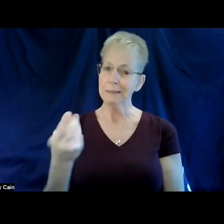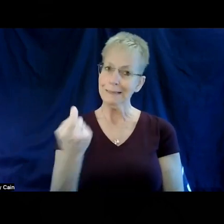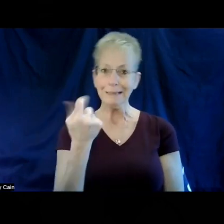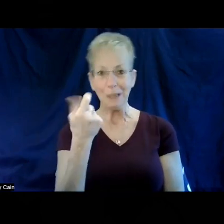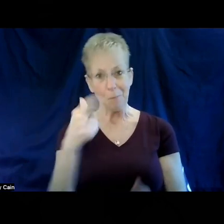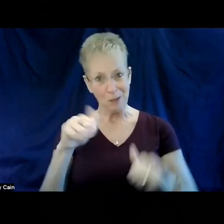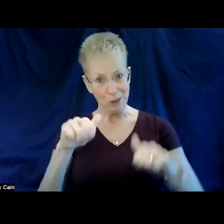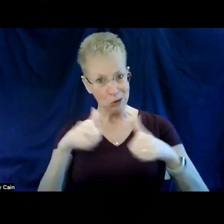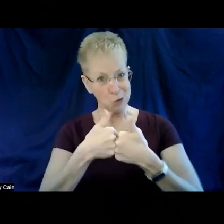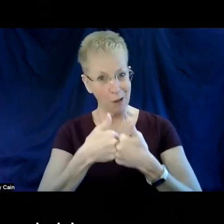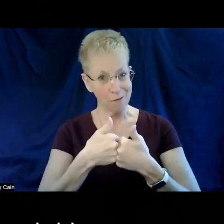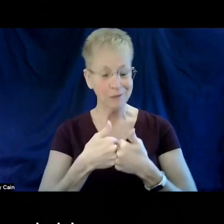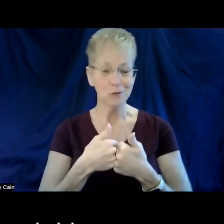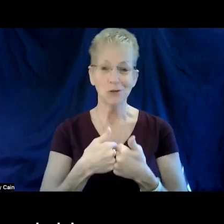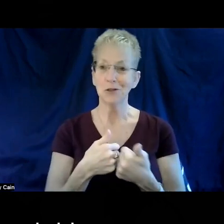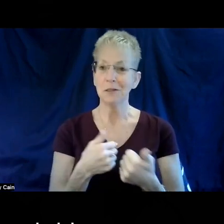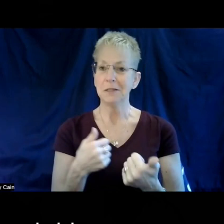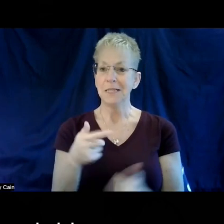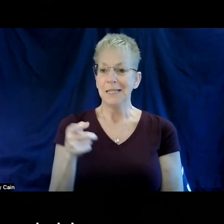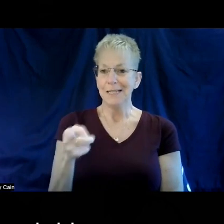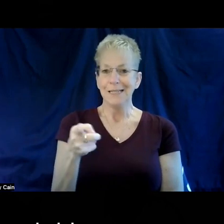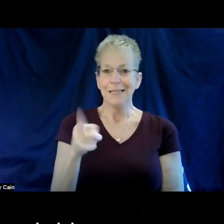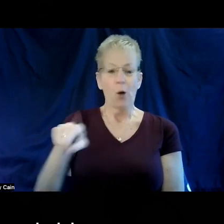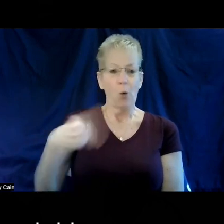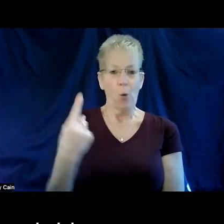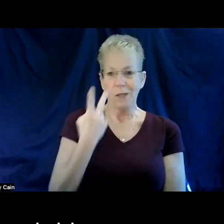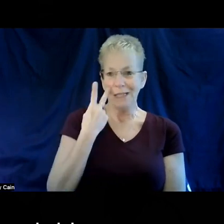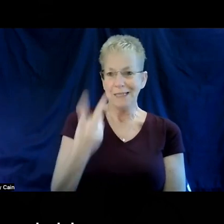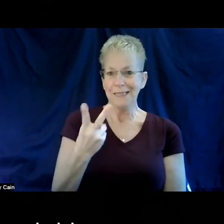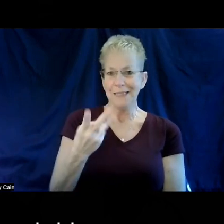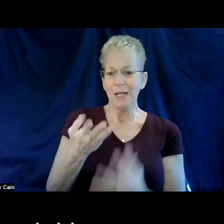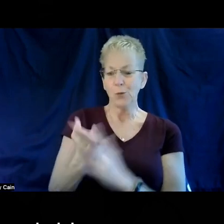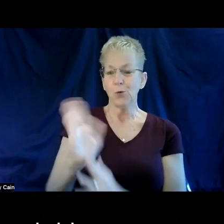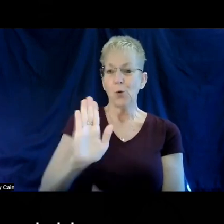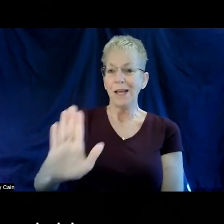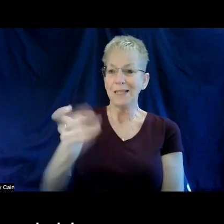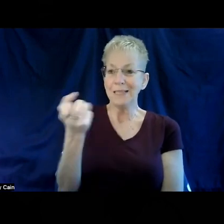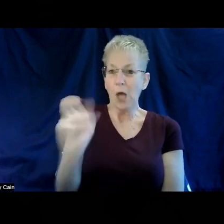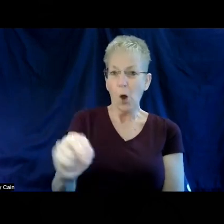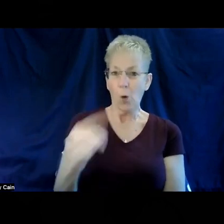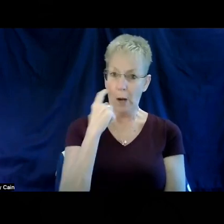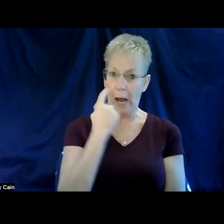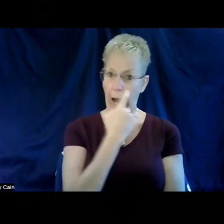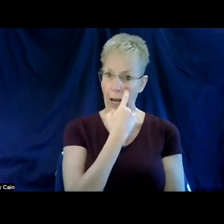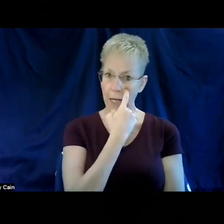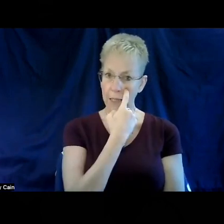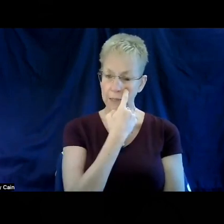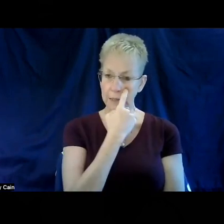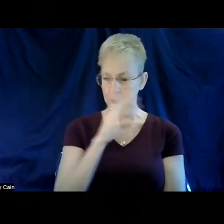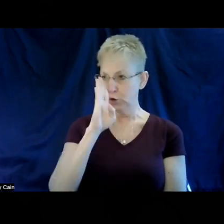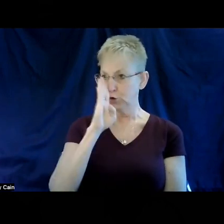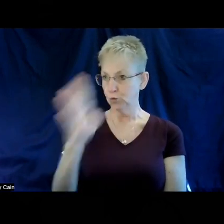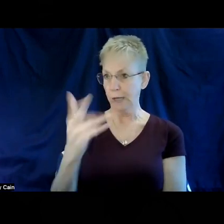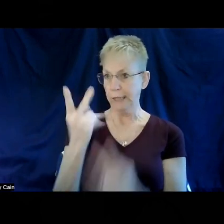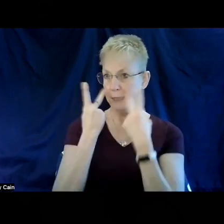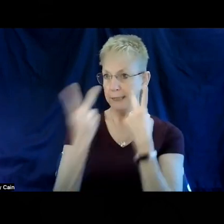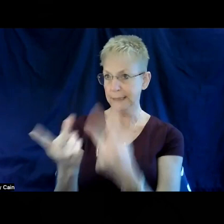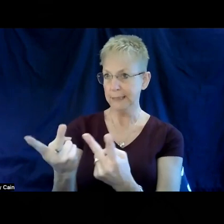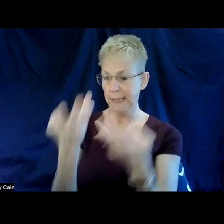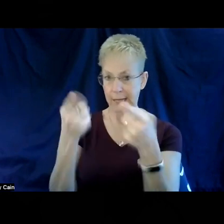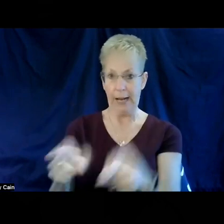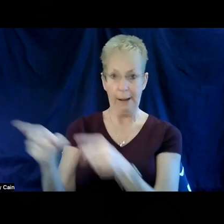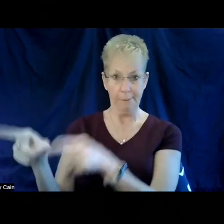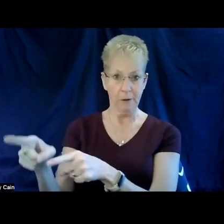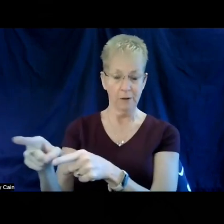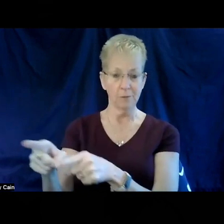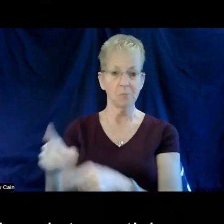because he's only seeing it through his eyes. He's experiencing the war directly. And I think